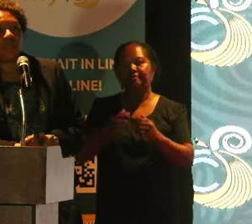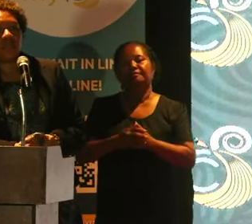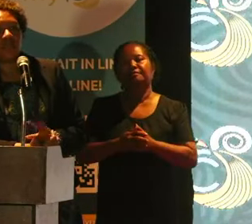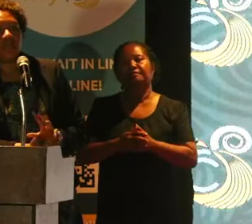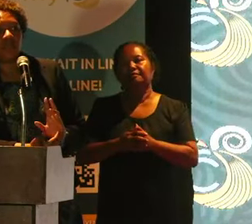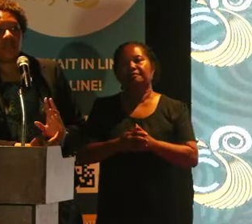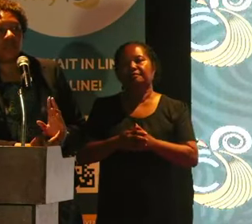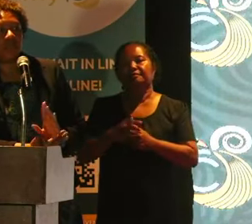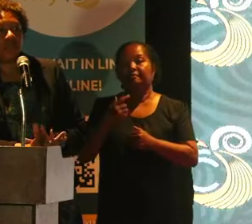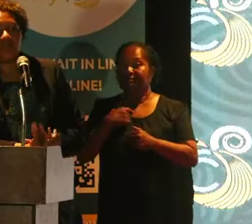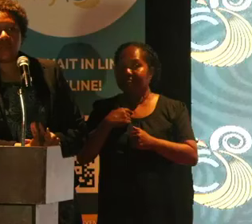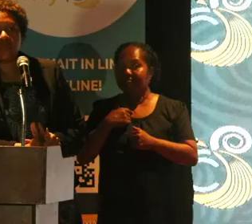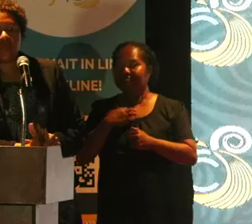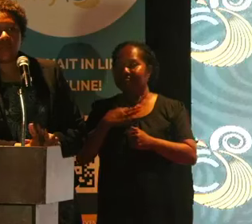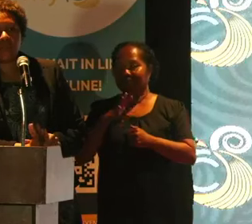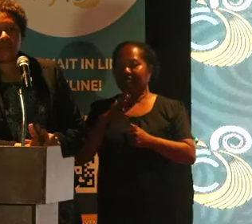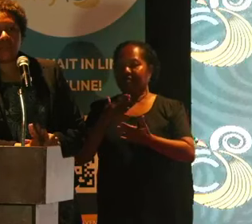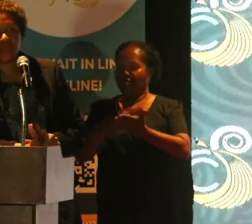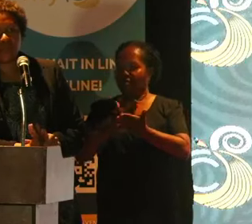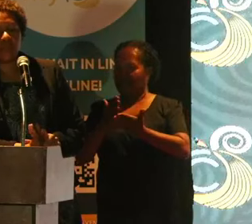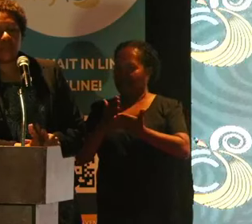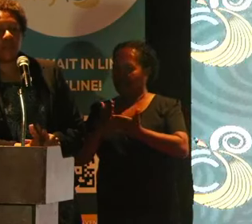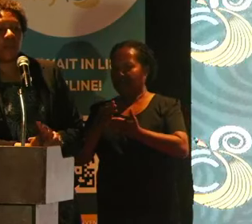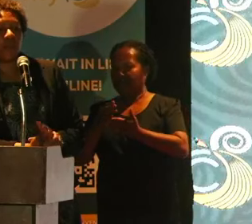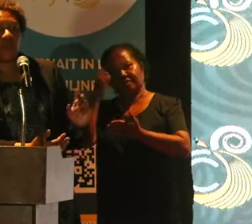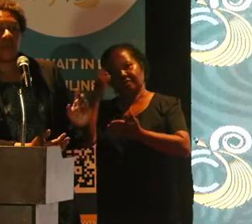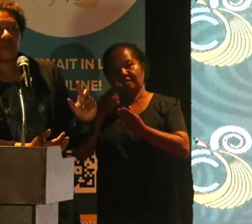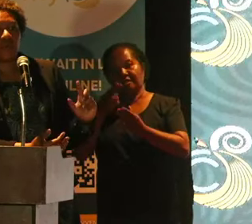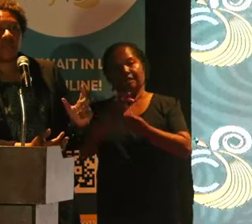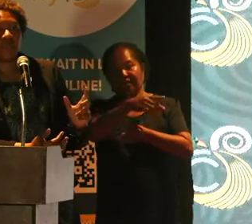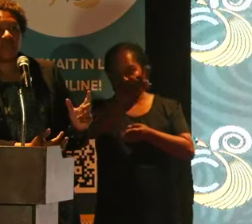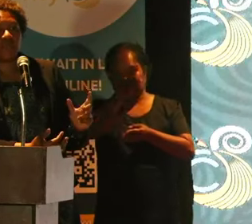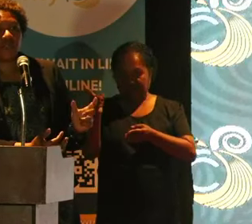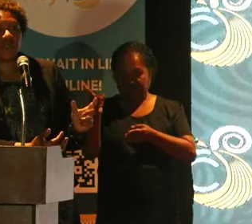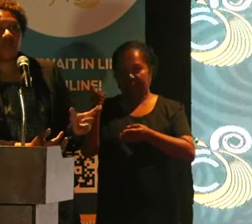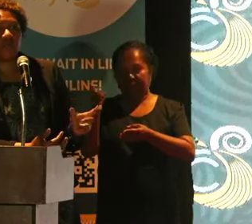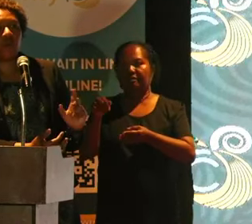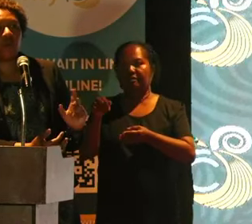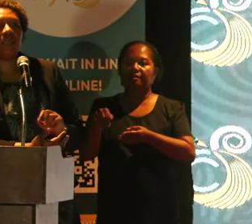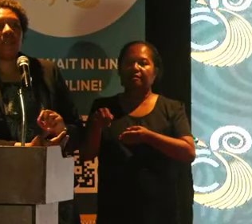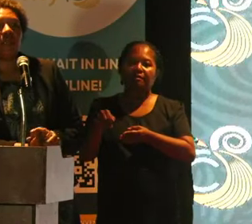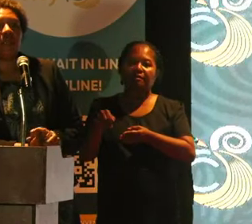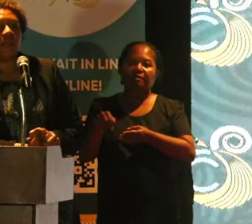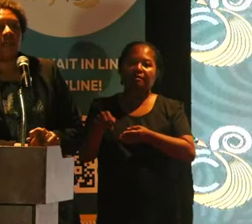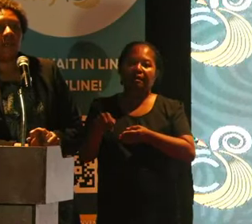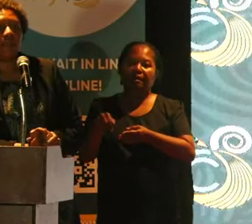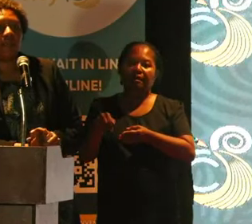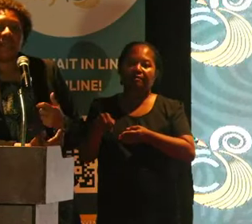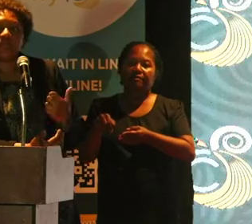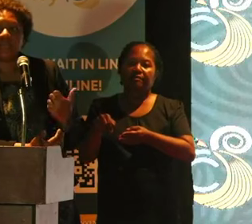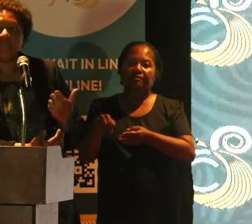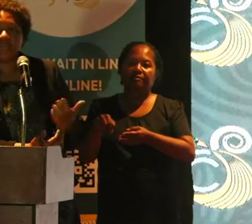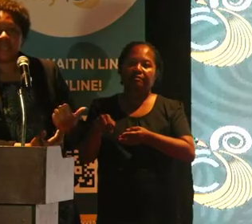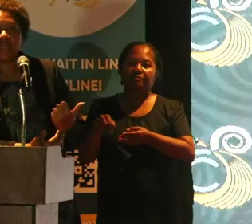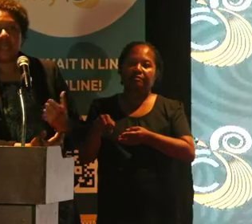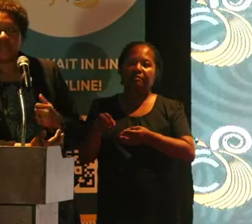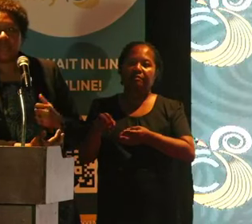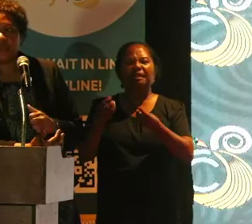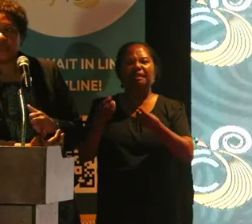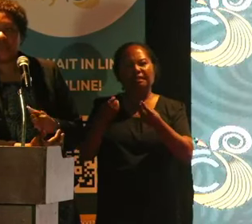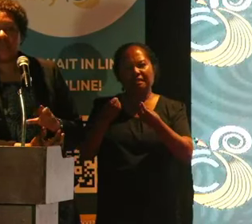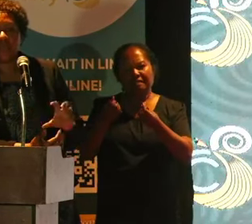So I just wanted to share those thoughts with you. Our process is fairly straightforward, but it can be as easy